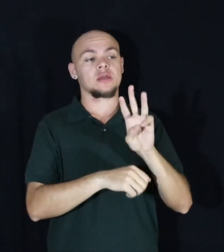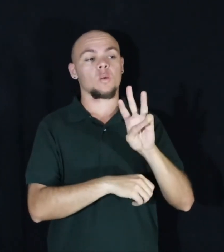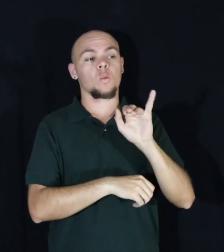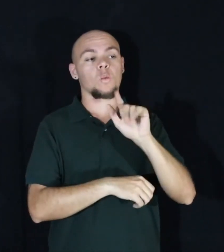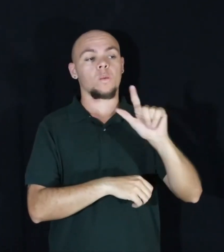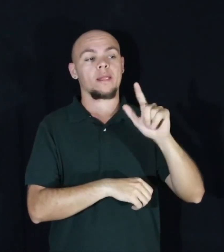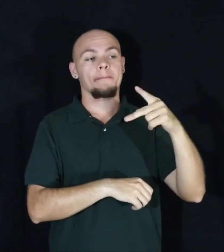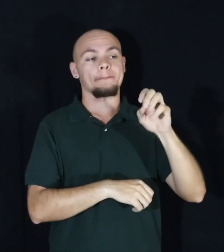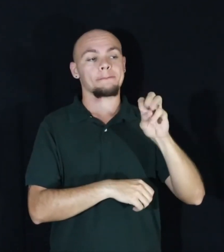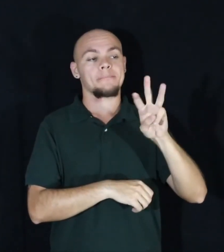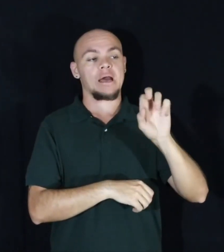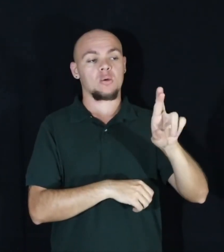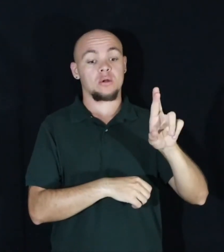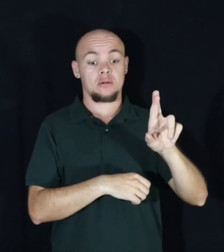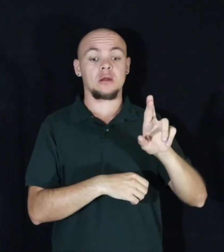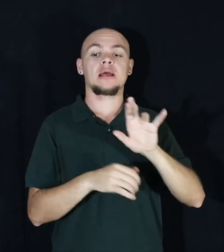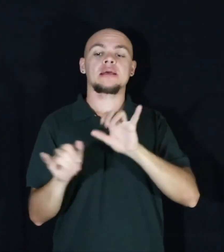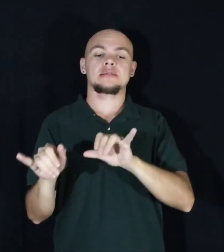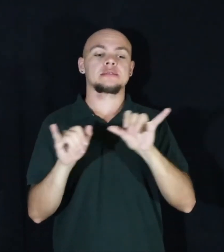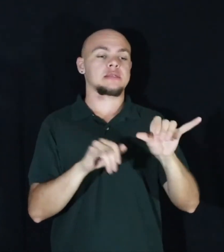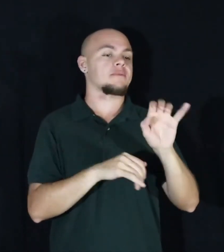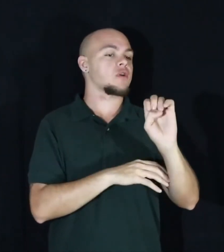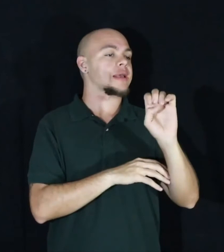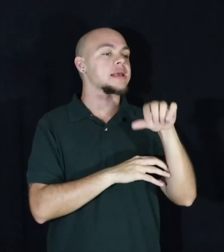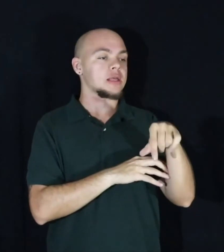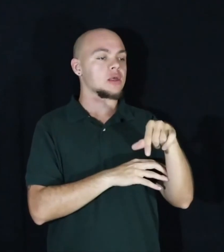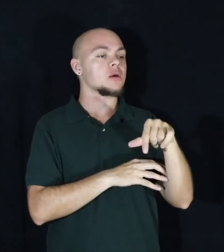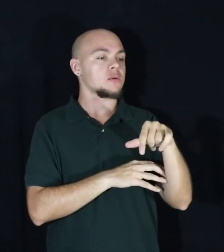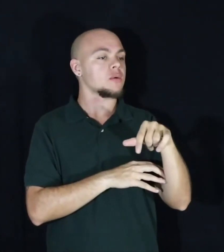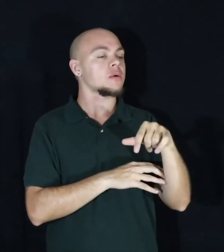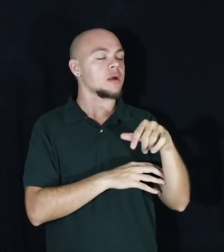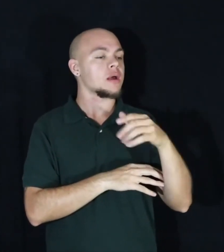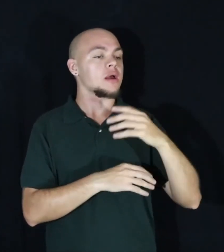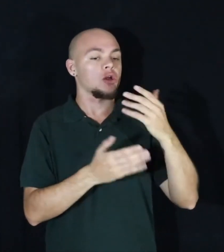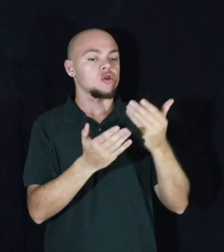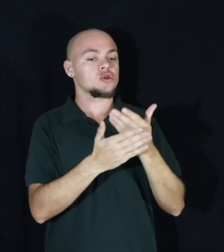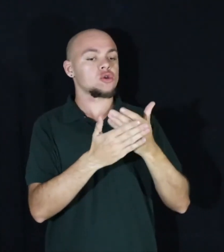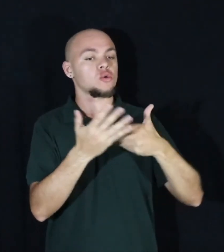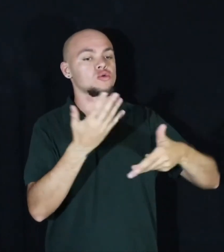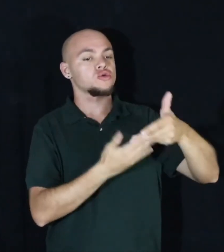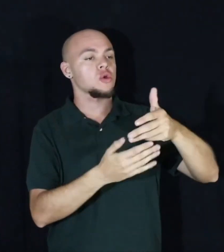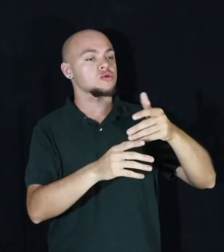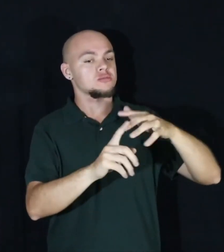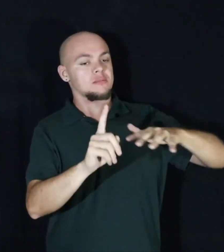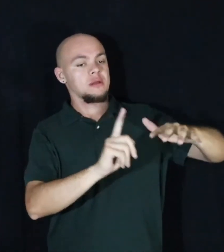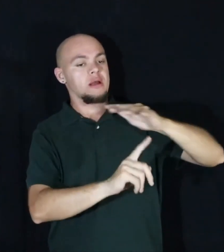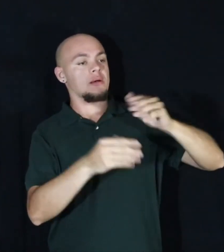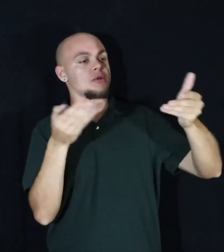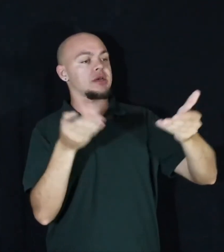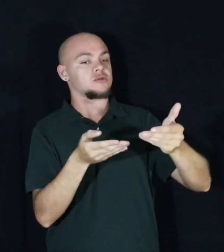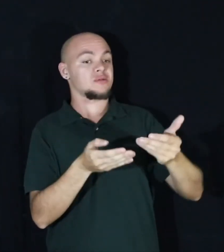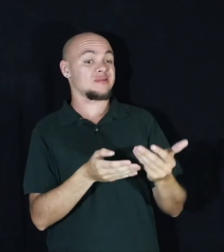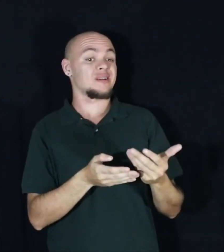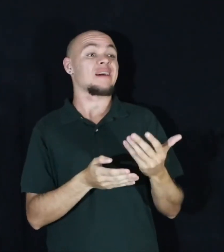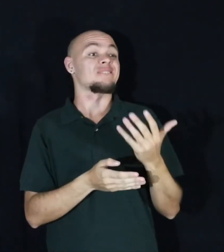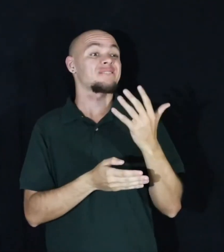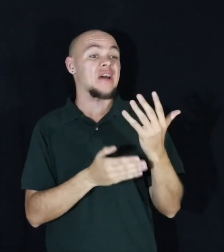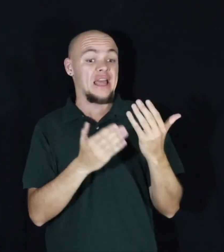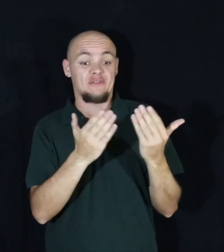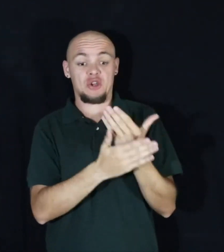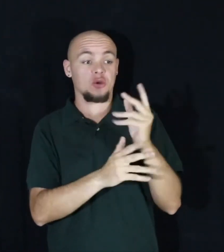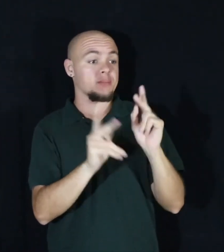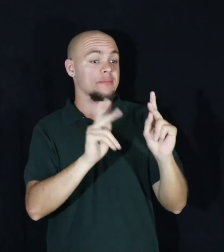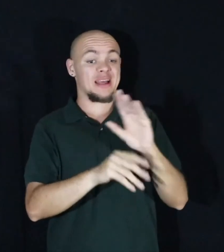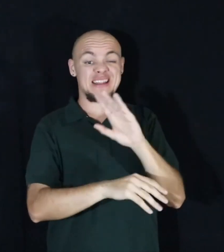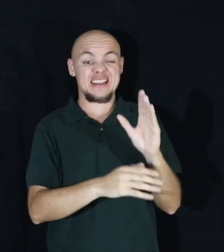I just added the same logic to my EQ. When I was in a new social setting, I would introduce myself to 5 new people I had never